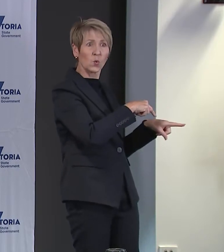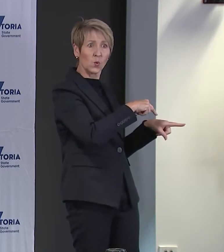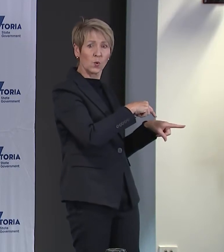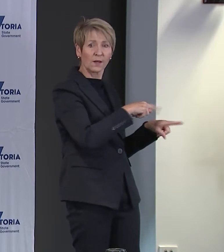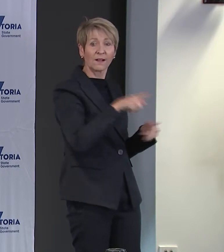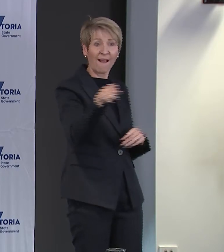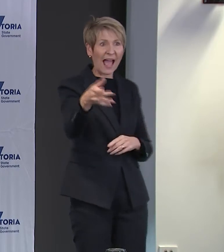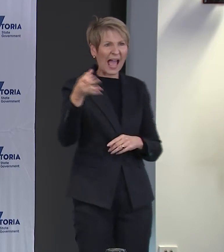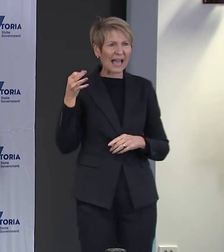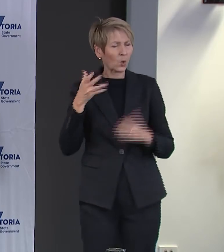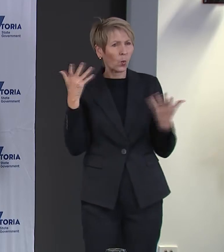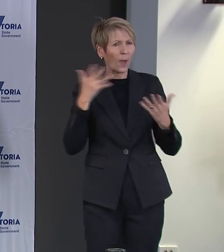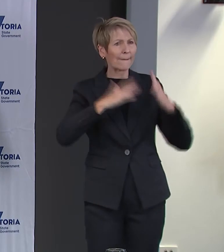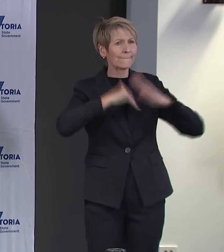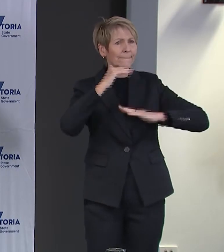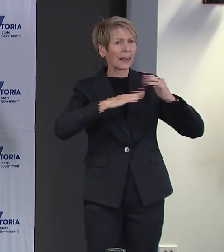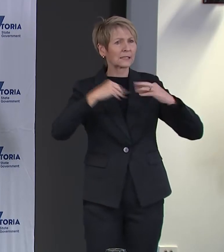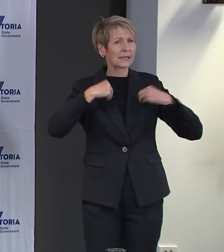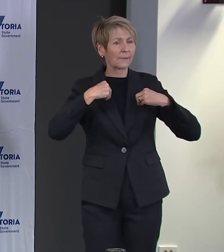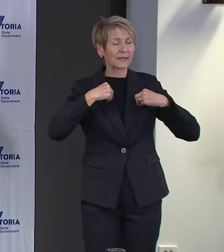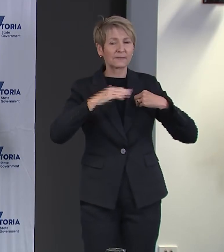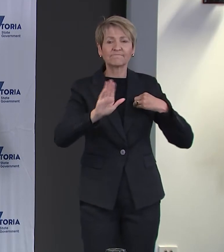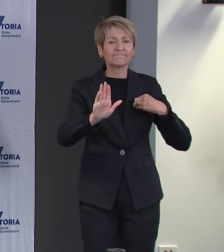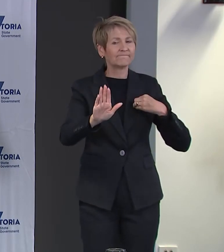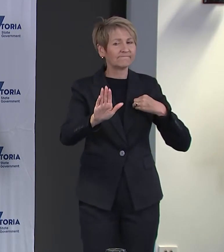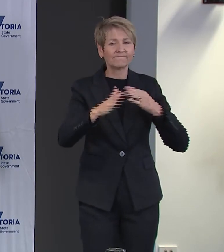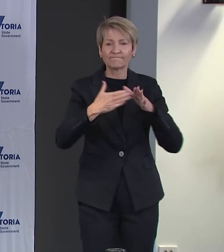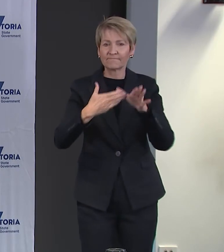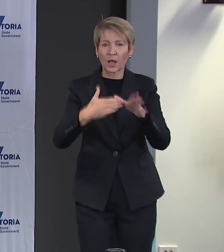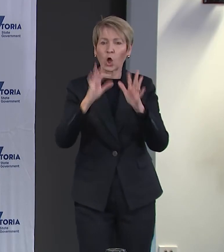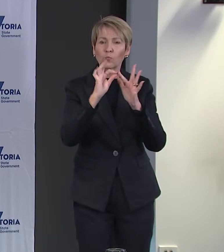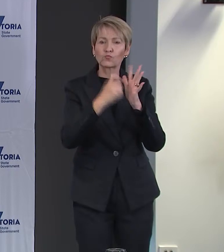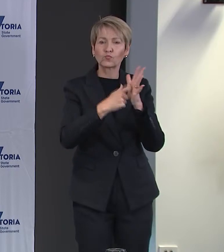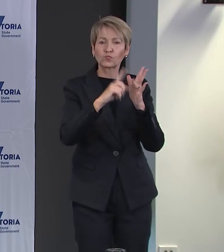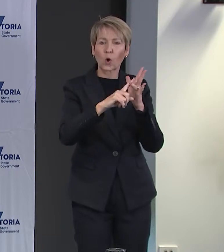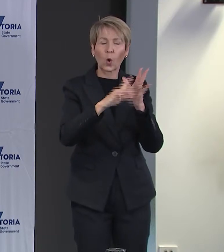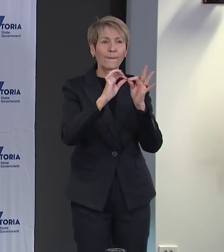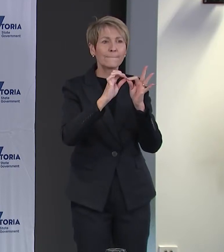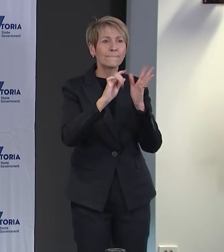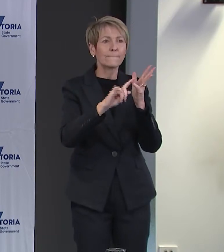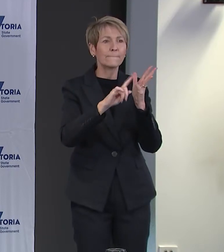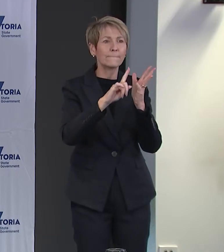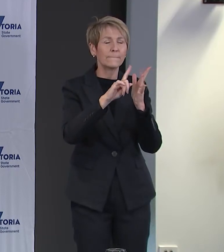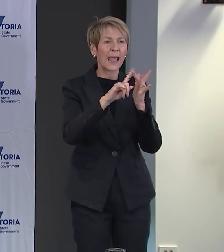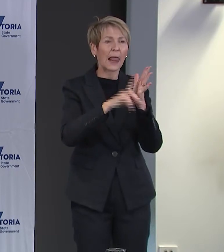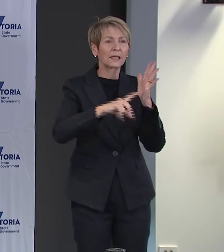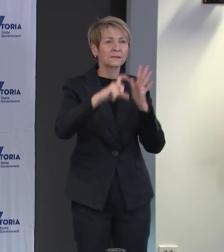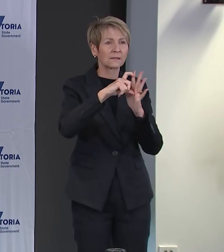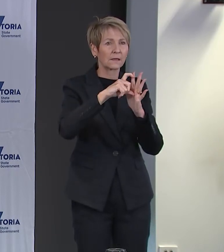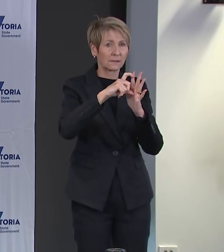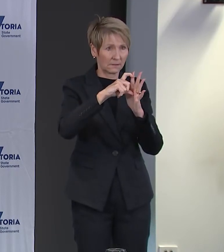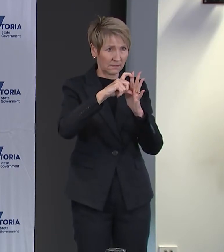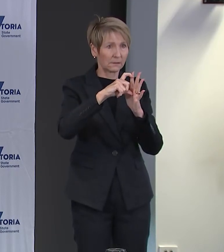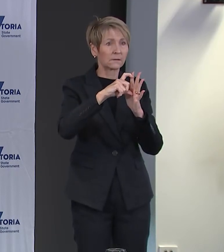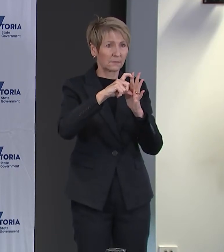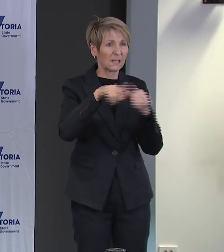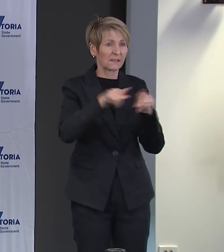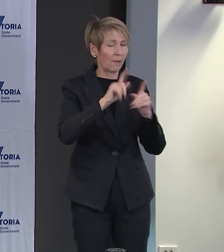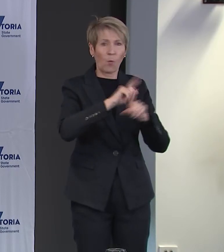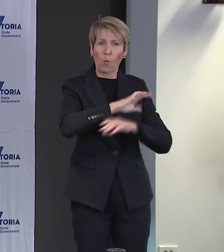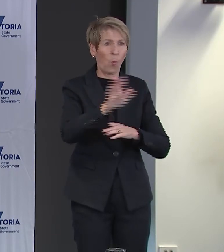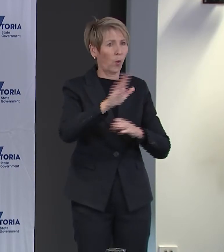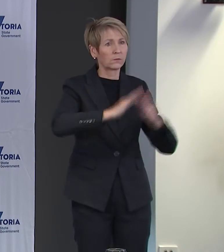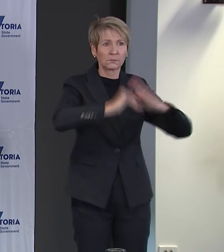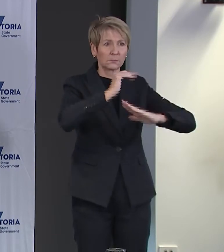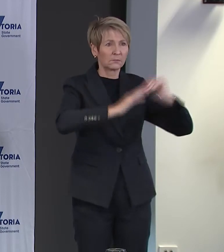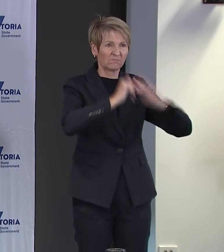is the site? It is a private site. It's a pro-build site. I don't have the exact detail here, but it is as all construction sites are,